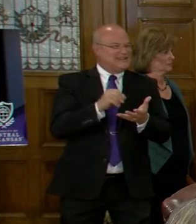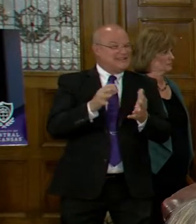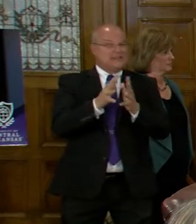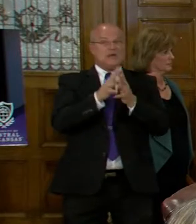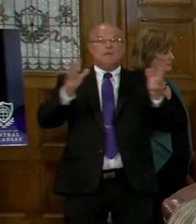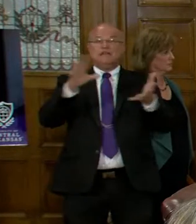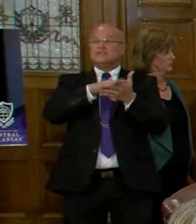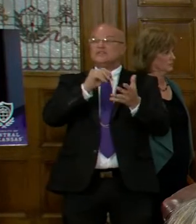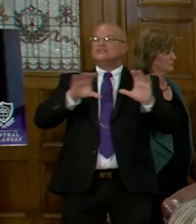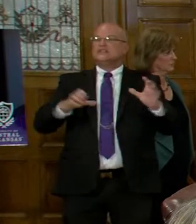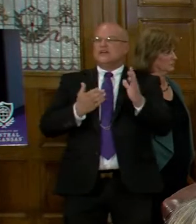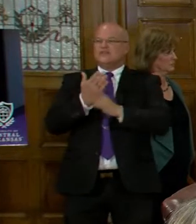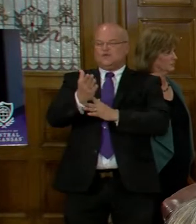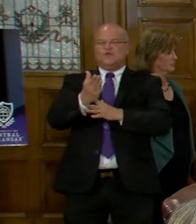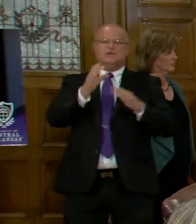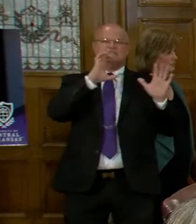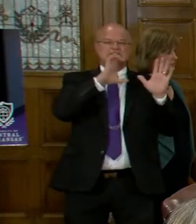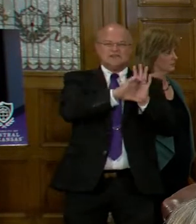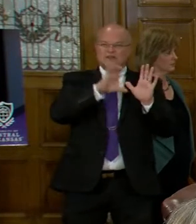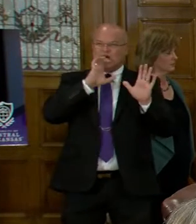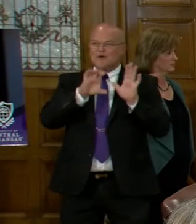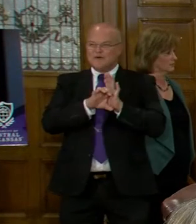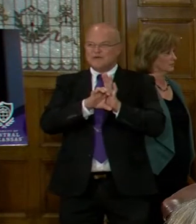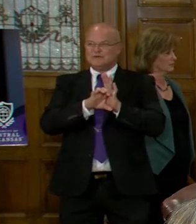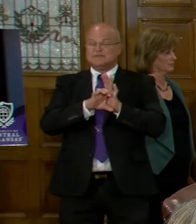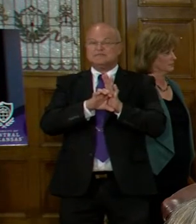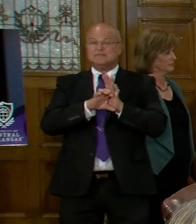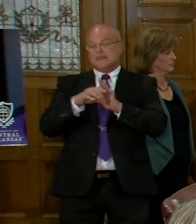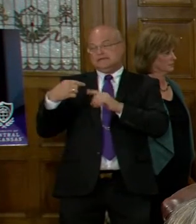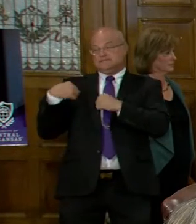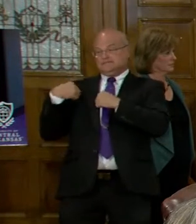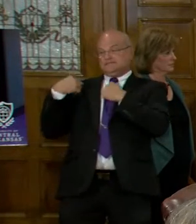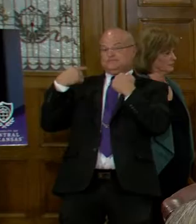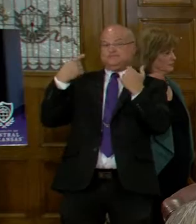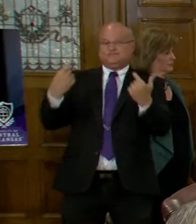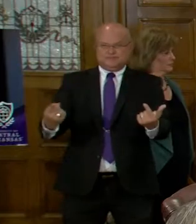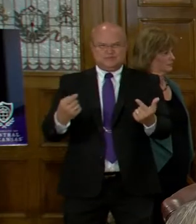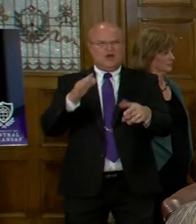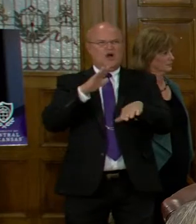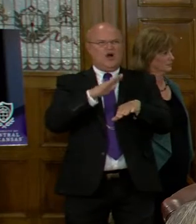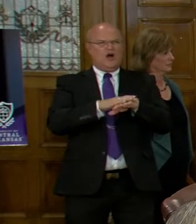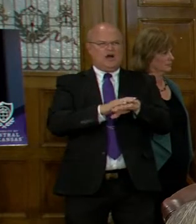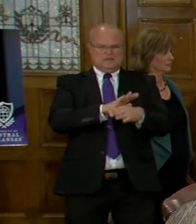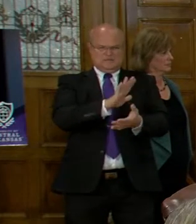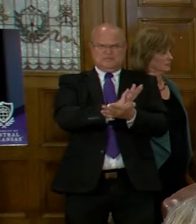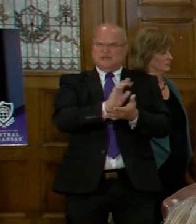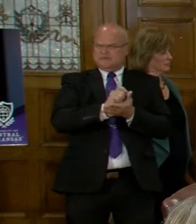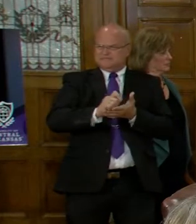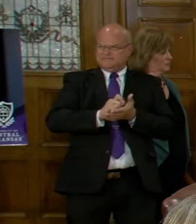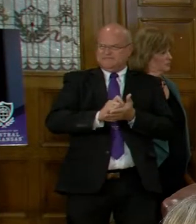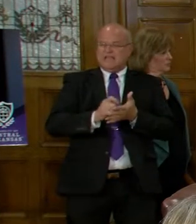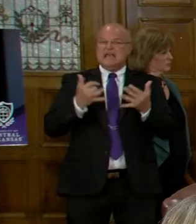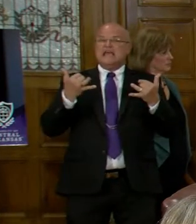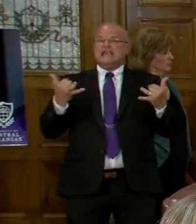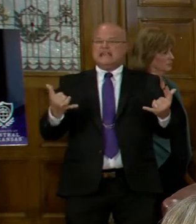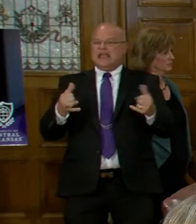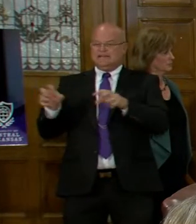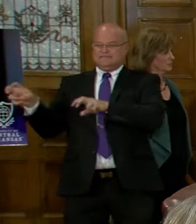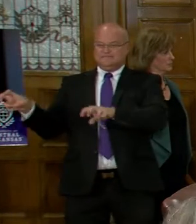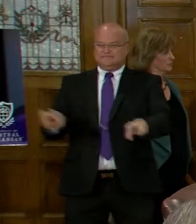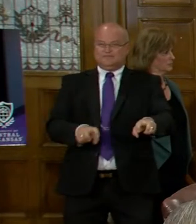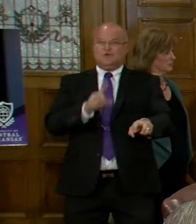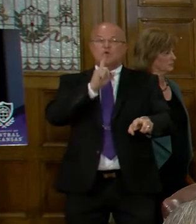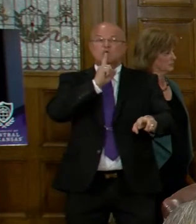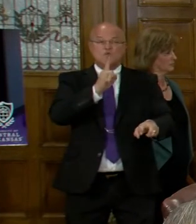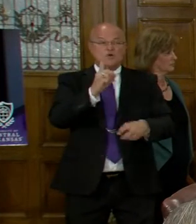So much of the learning is done through scenarios. Up to date, though, those scenarios have been largely on paper. Now we'll be able to use